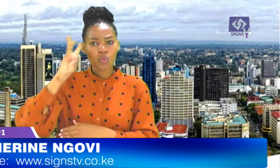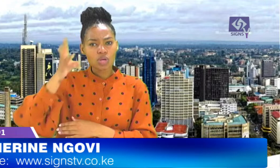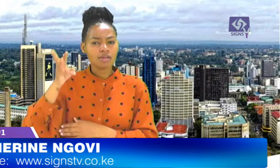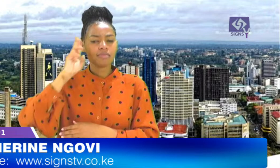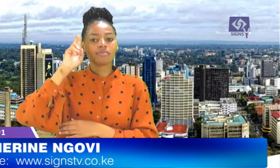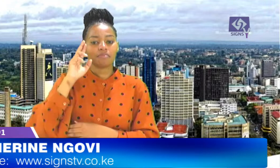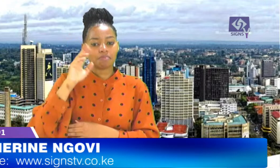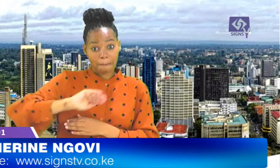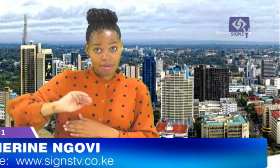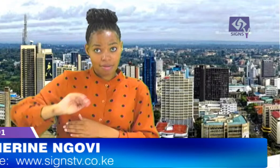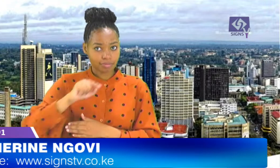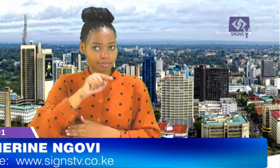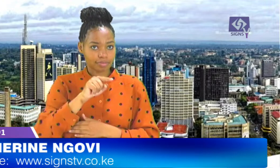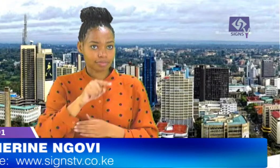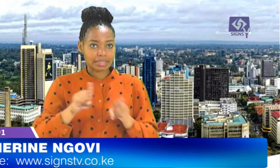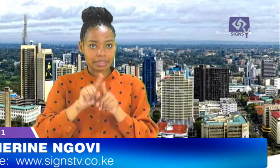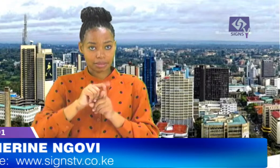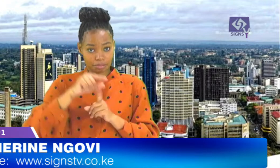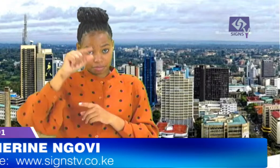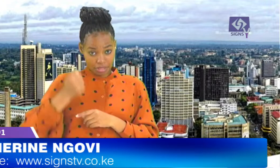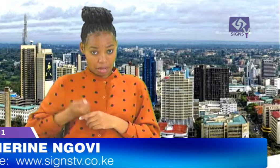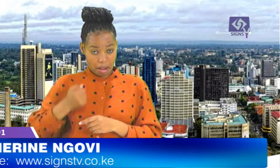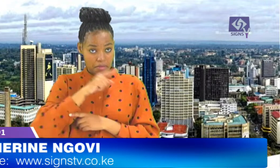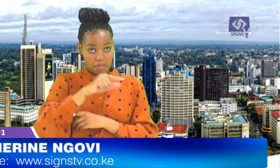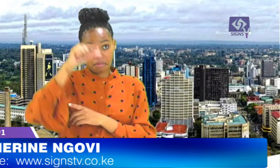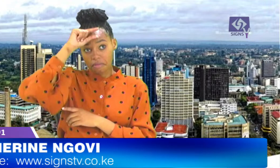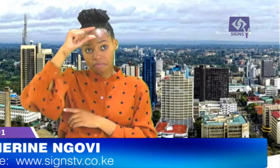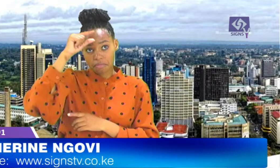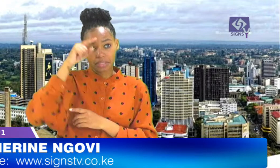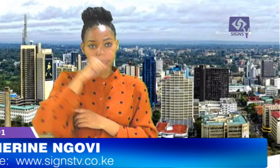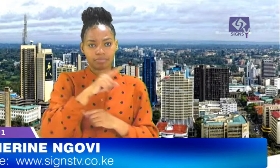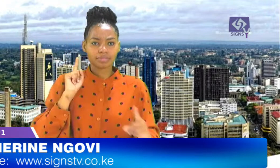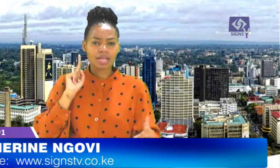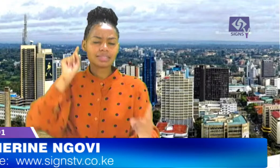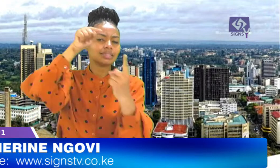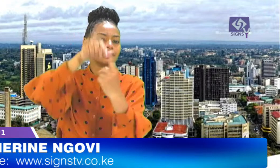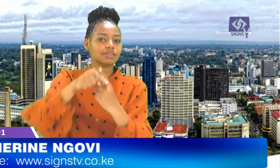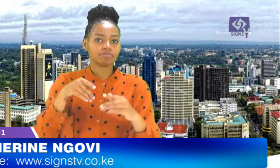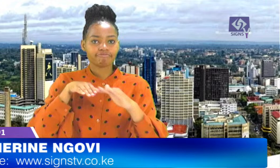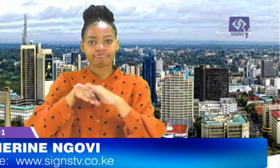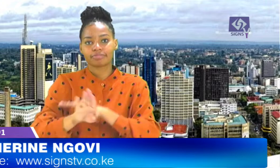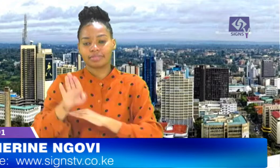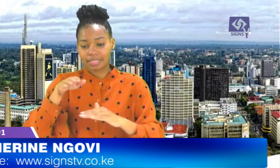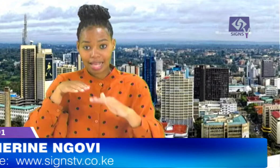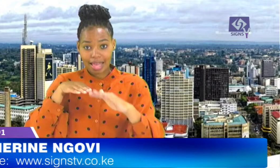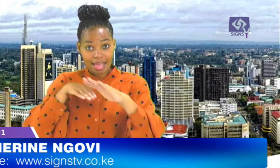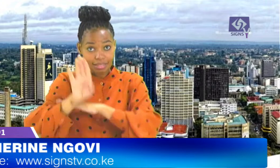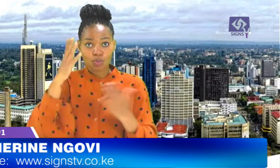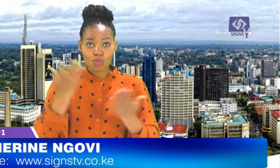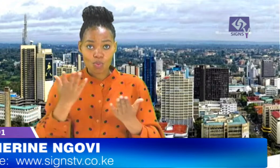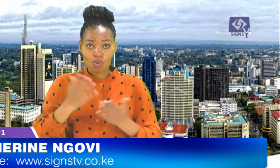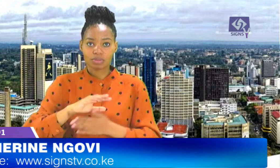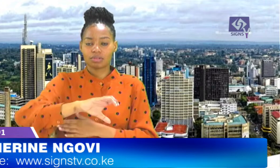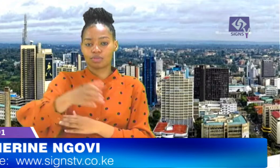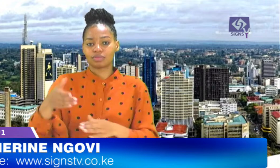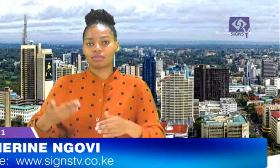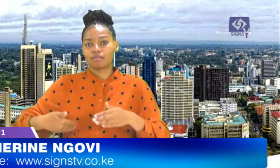largely semi-arid county will remain a priority of the government until the entire county